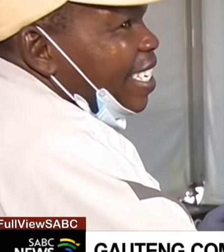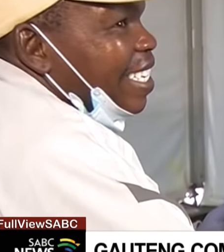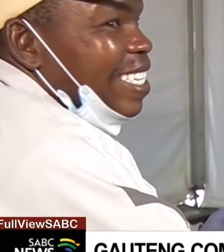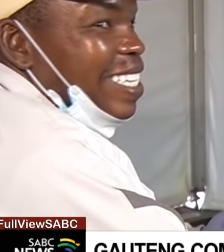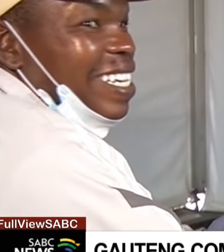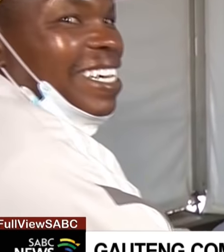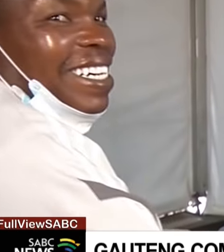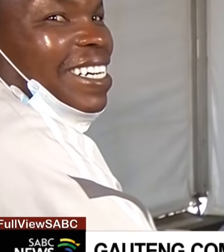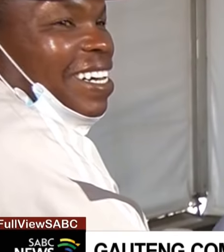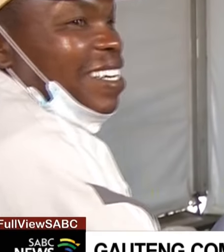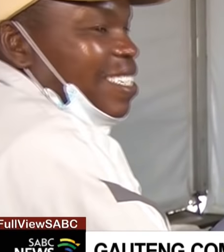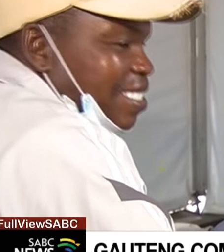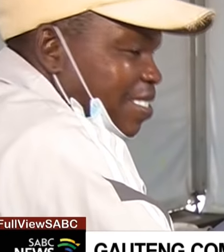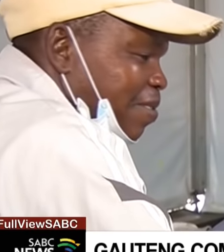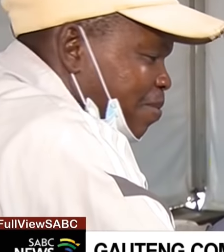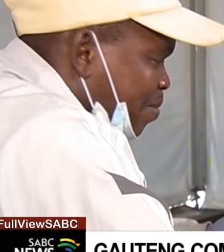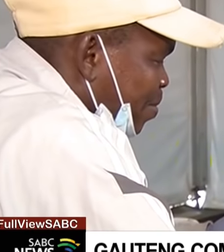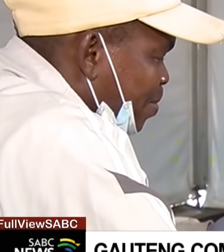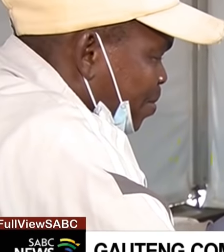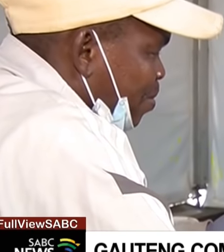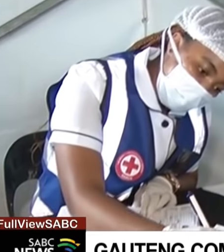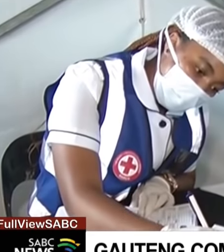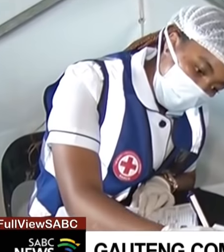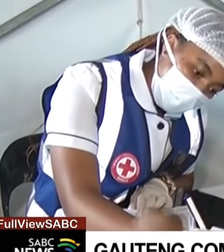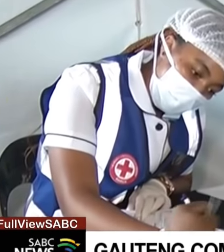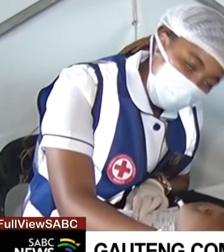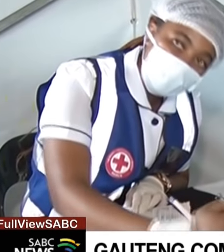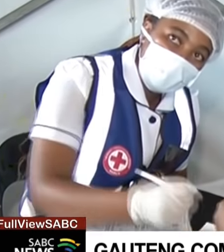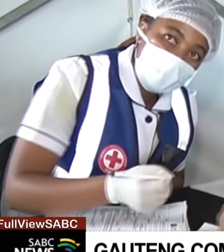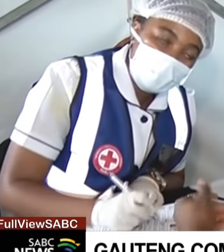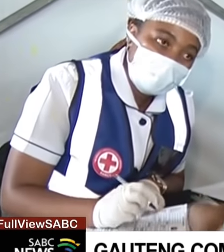workers and has urged them to report